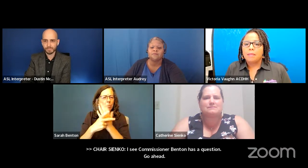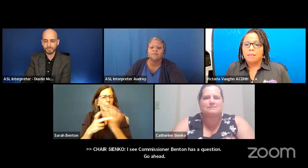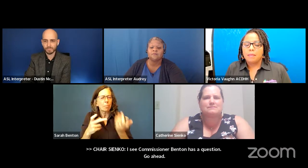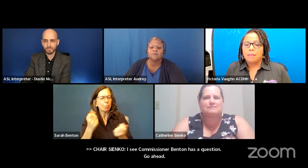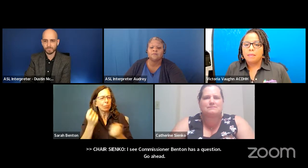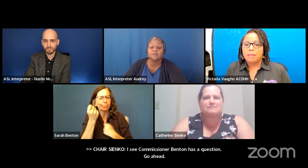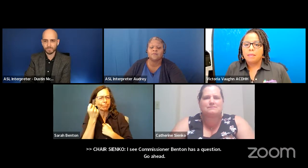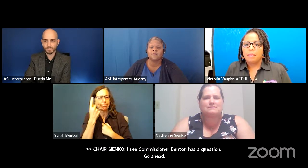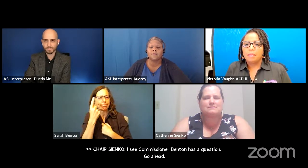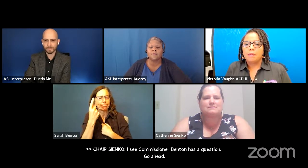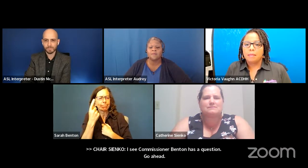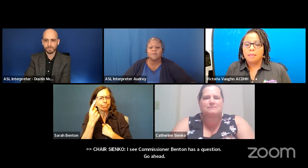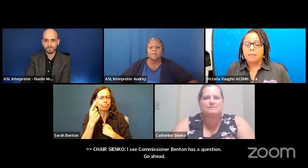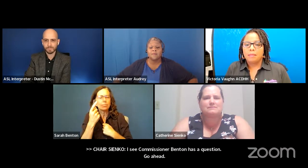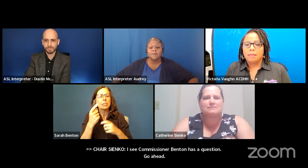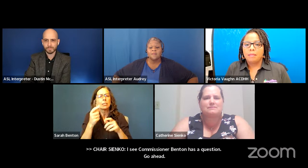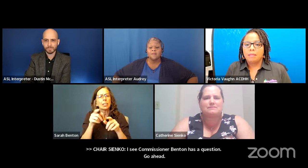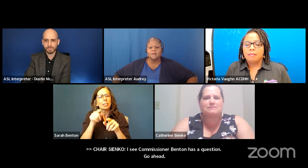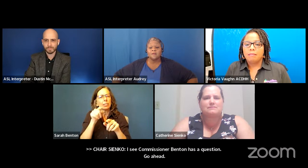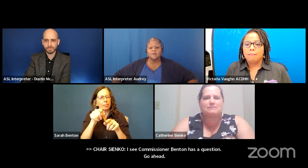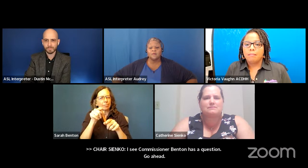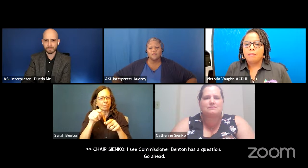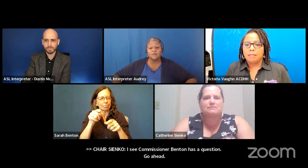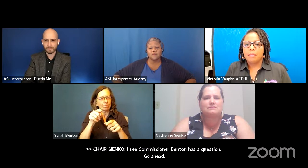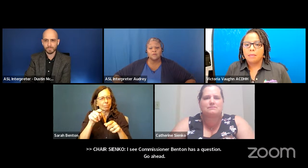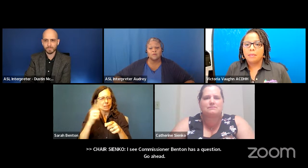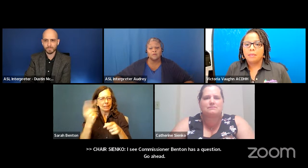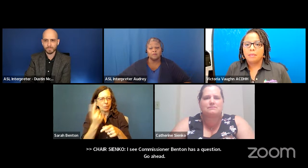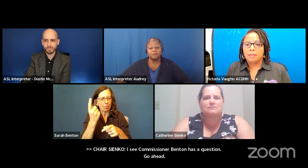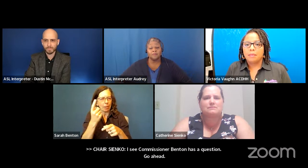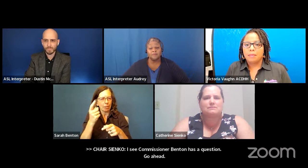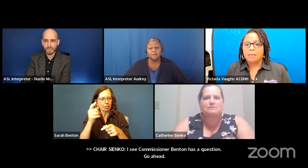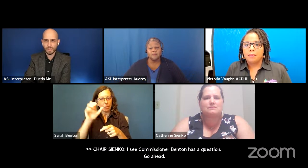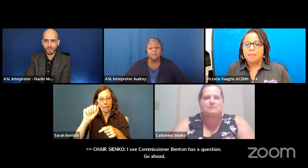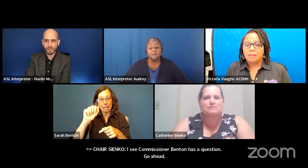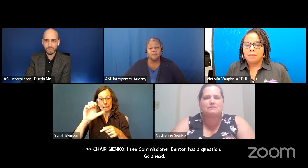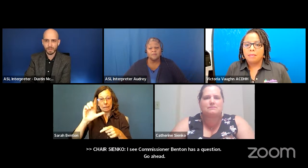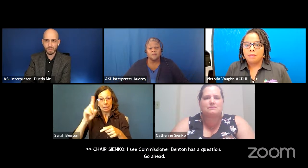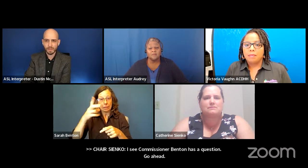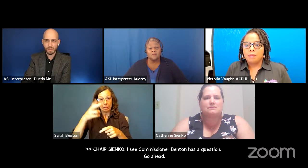describing Wednesday, the interpreter program?